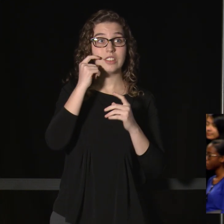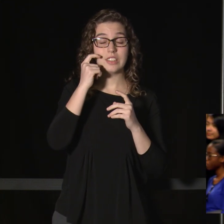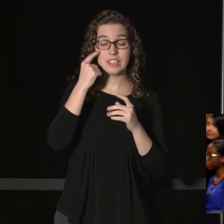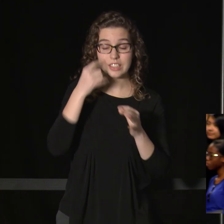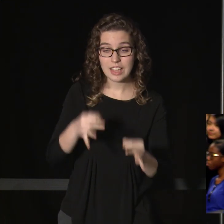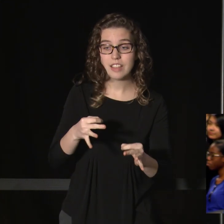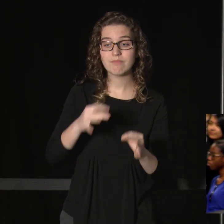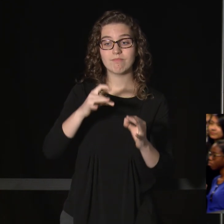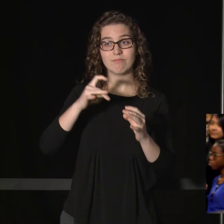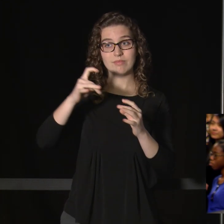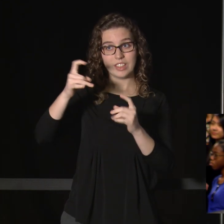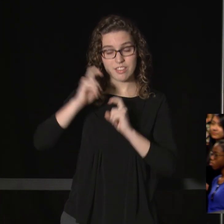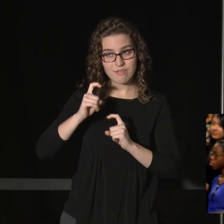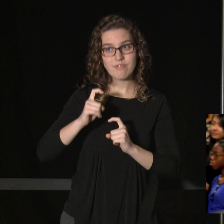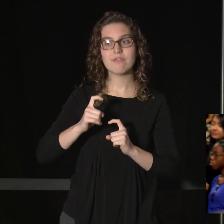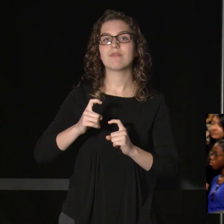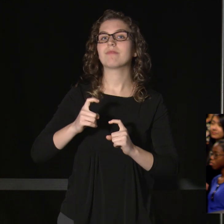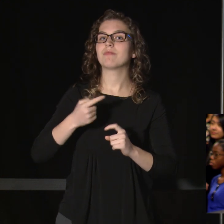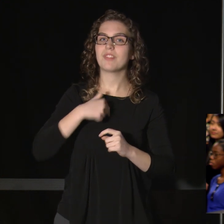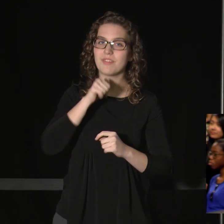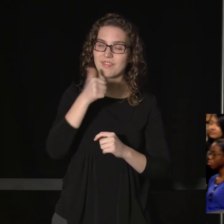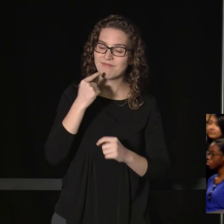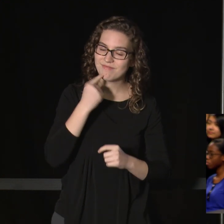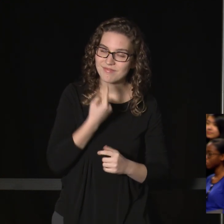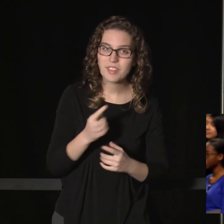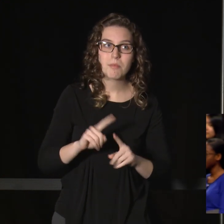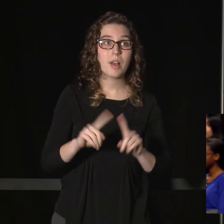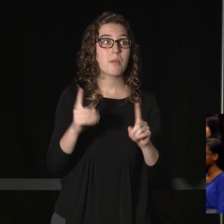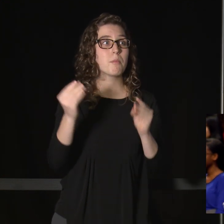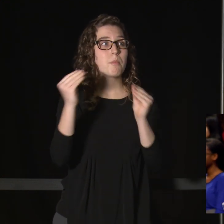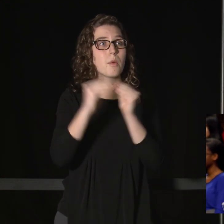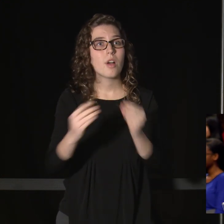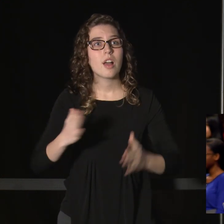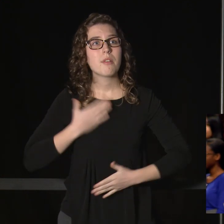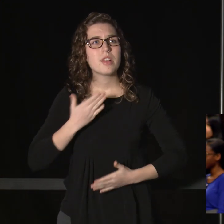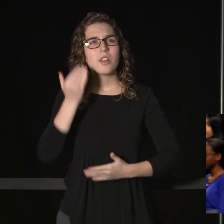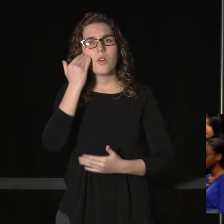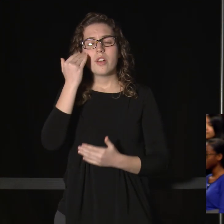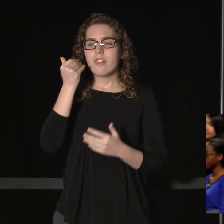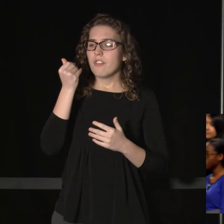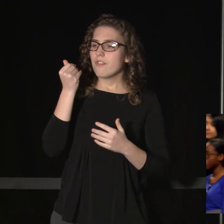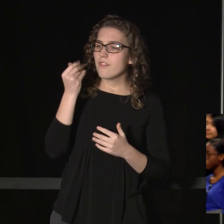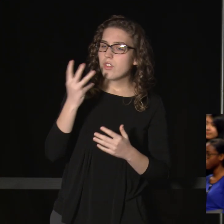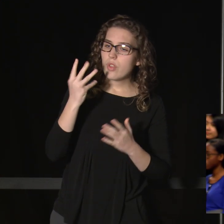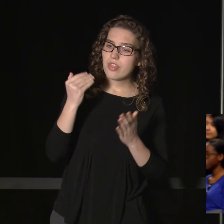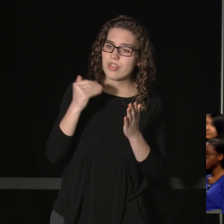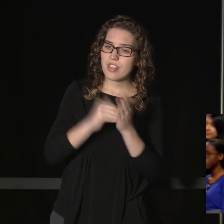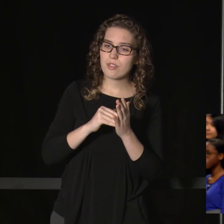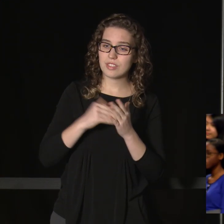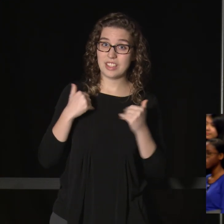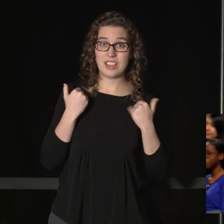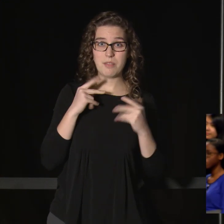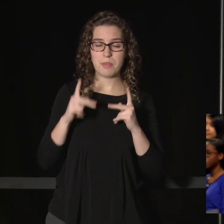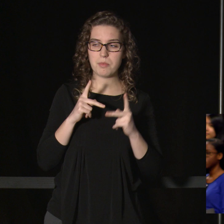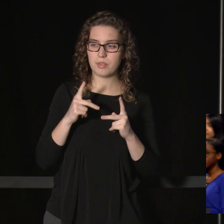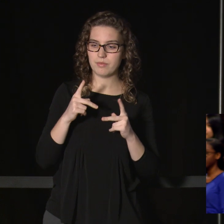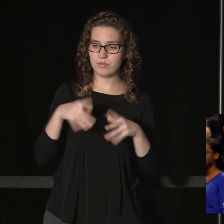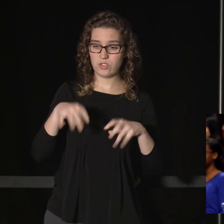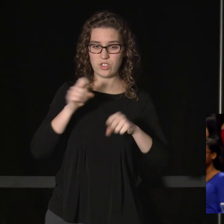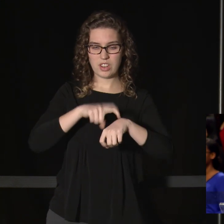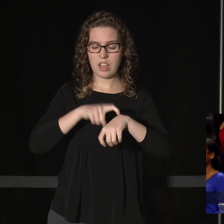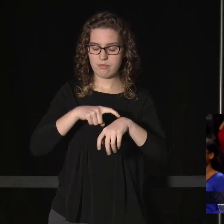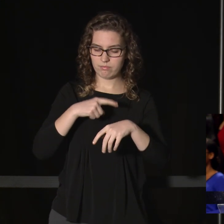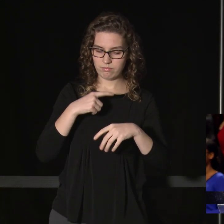disappointed. But I will be much more happy knowing that a few thousand young people spent time looking at their heart and giving what